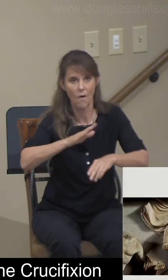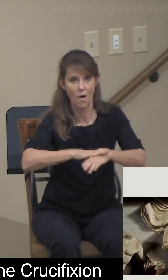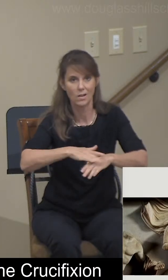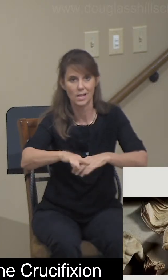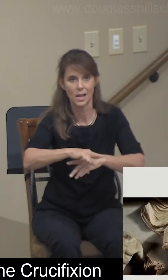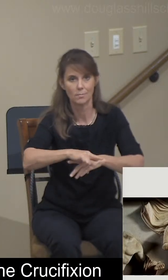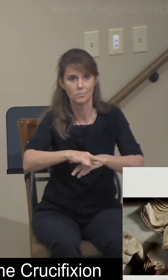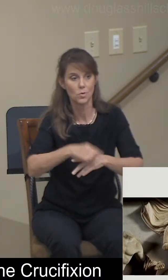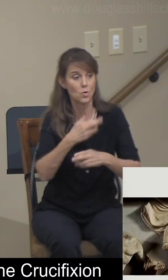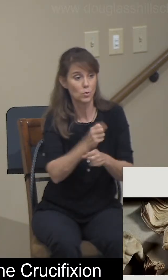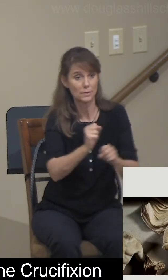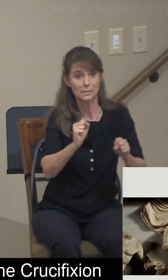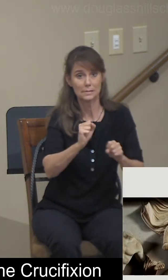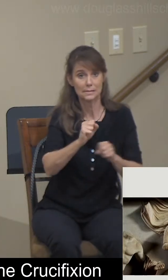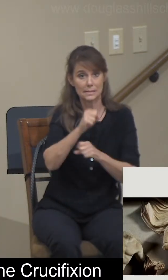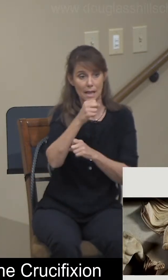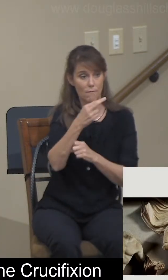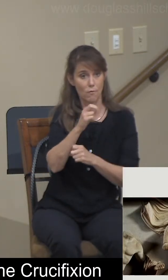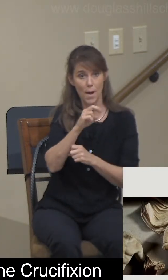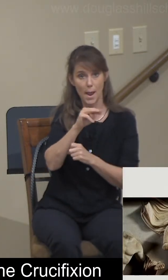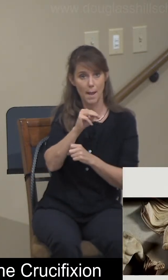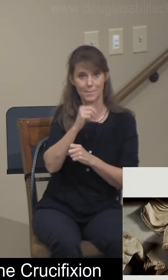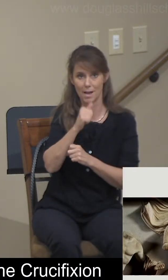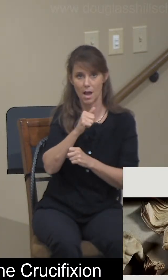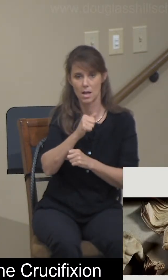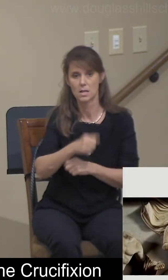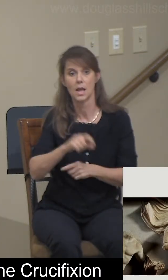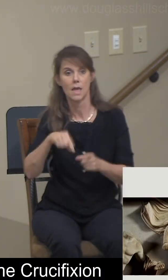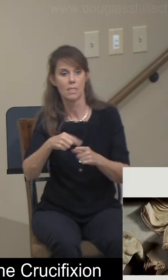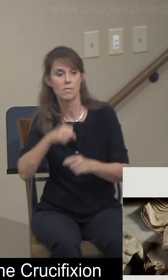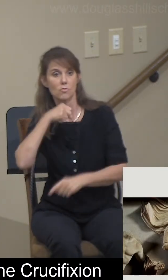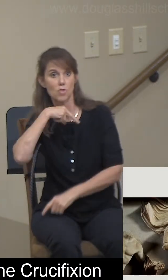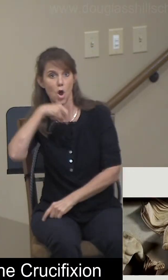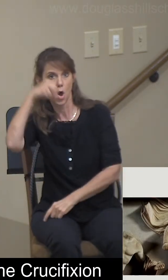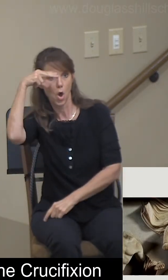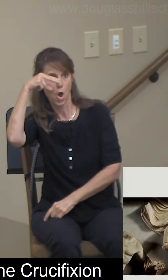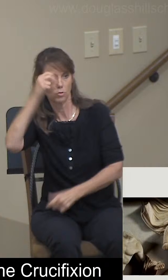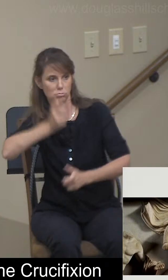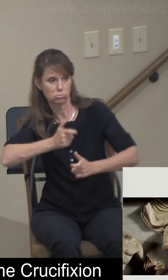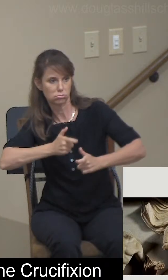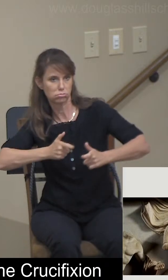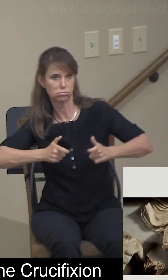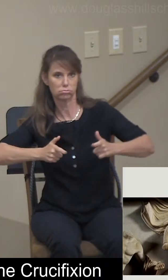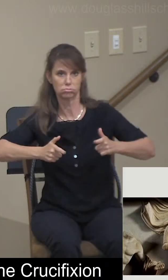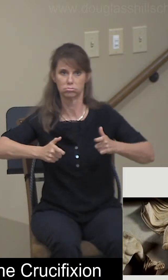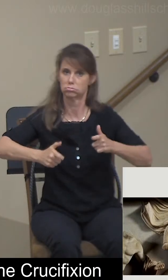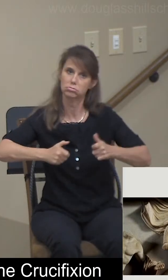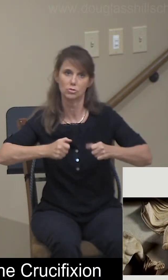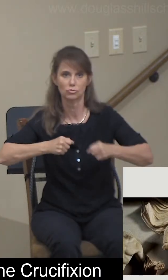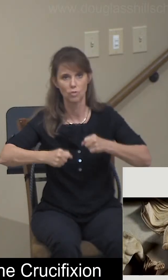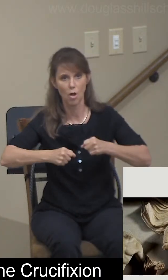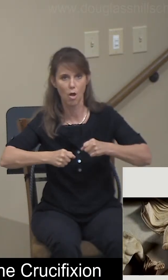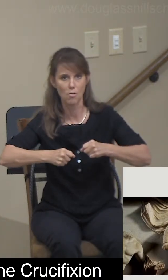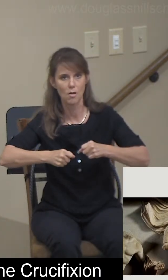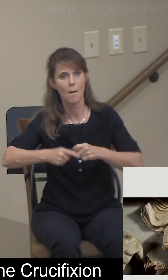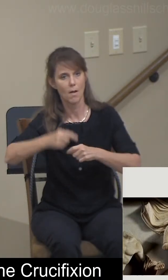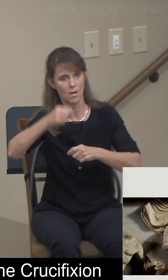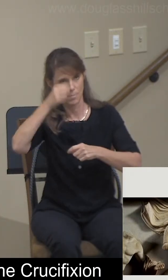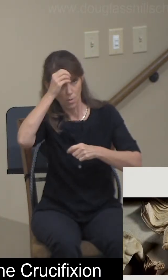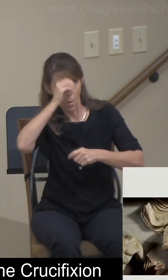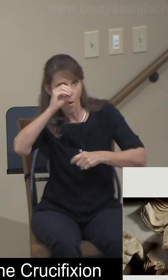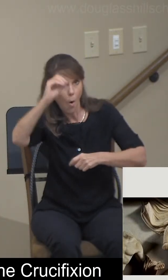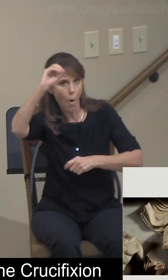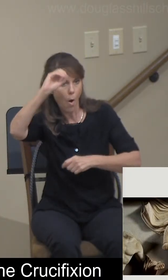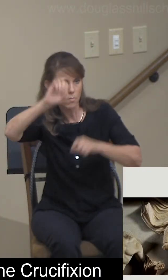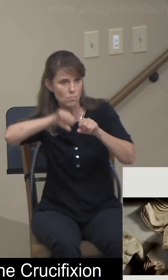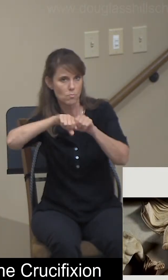ram from his power. Then the goat became exceedingly great, and when he was strong, the great horn was broken, and instead of